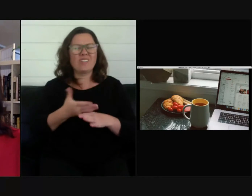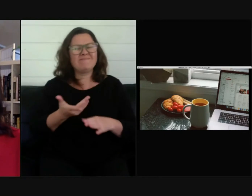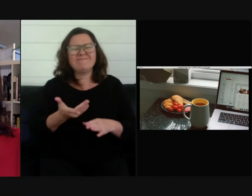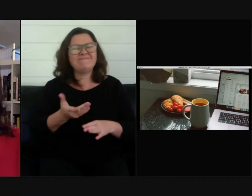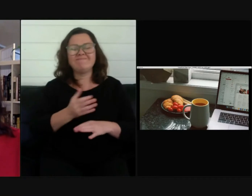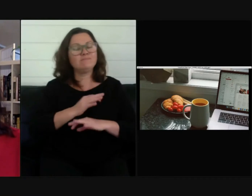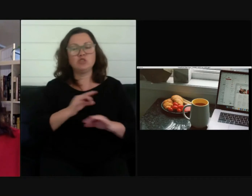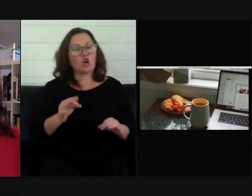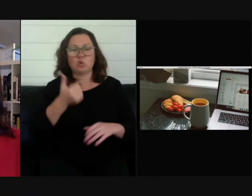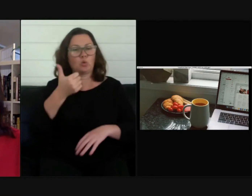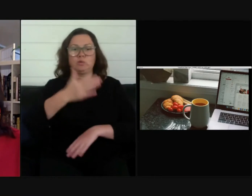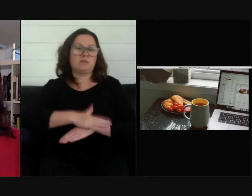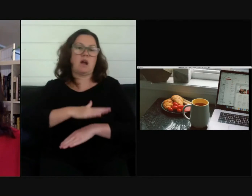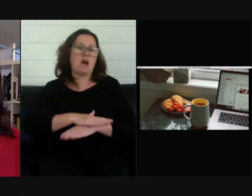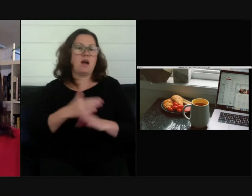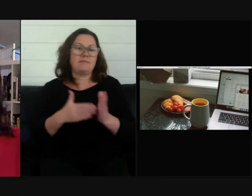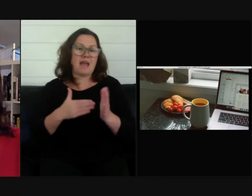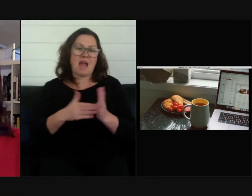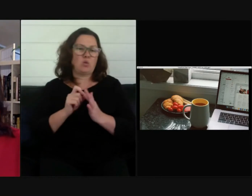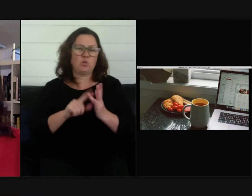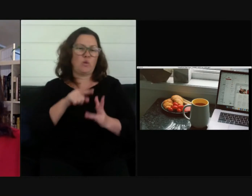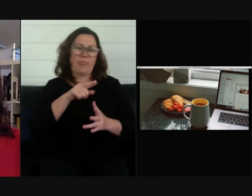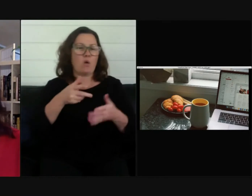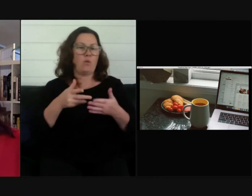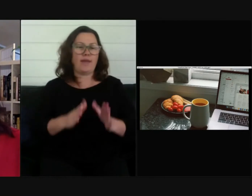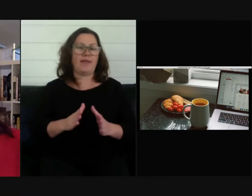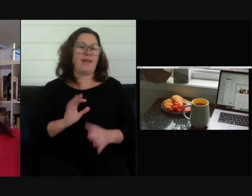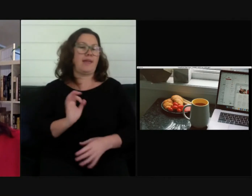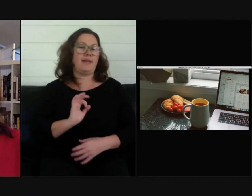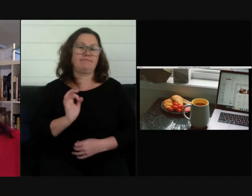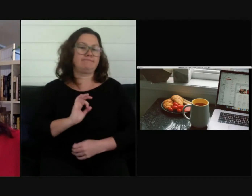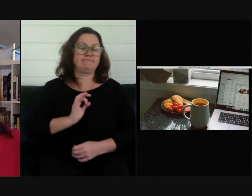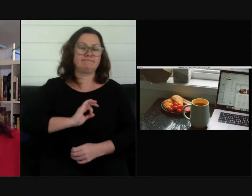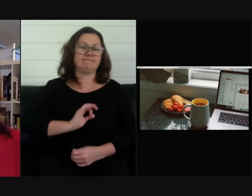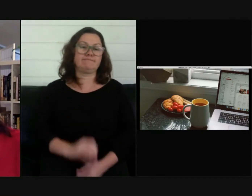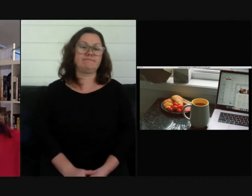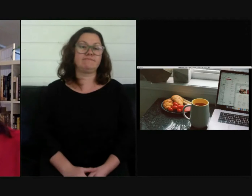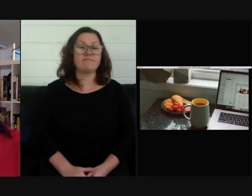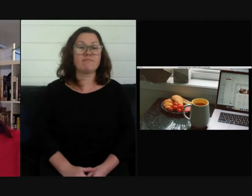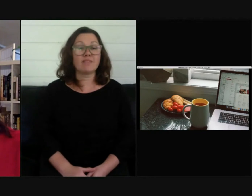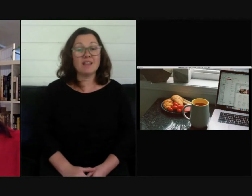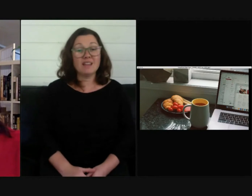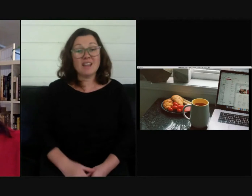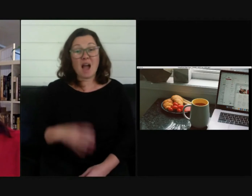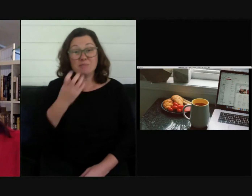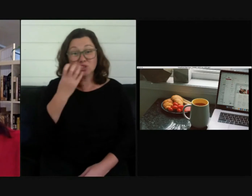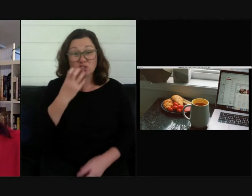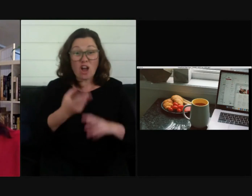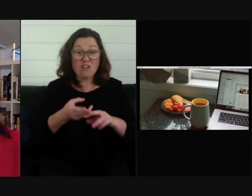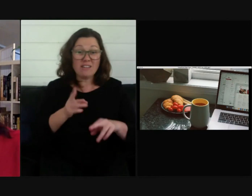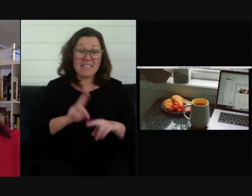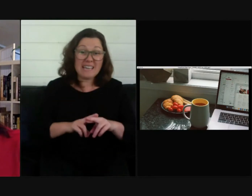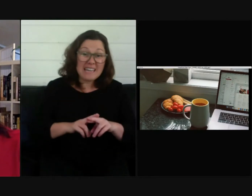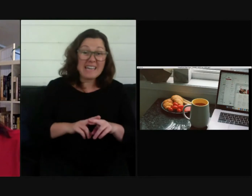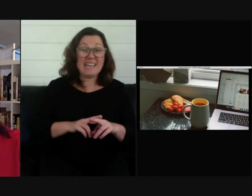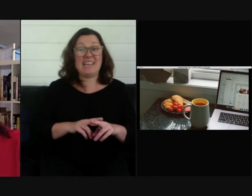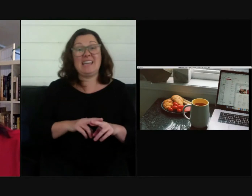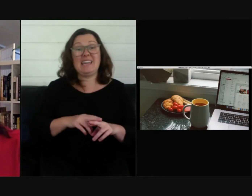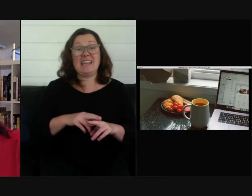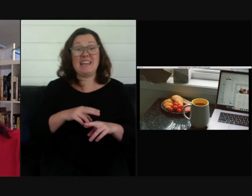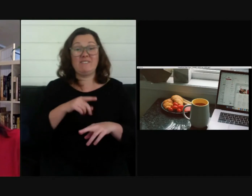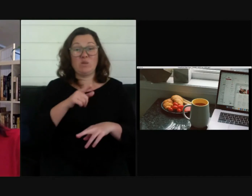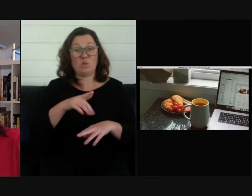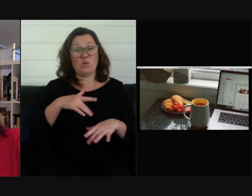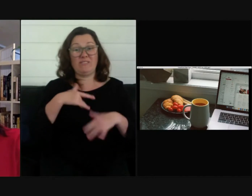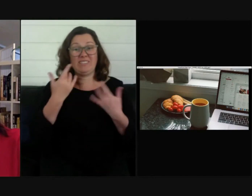And I'm sorry if that sounds, again, condescending, but it has already happened to us. I've had